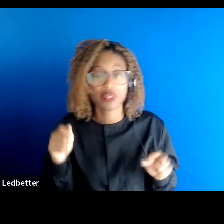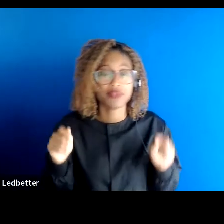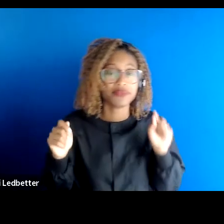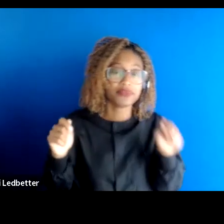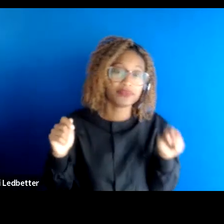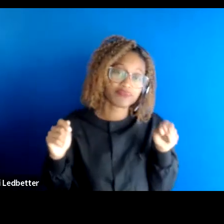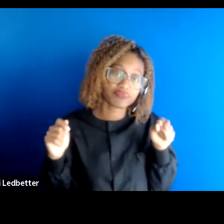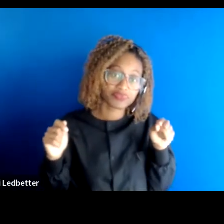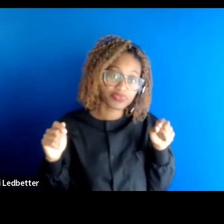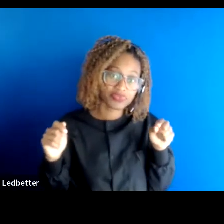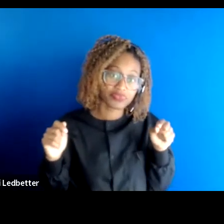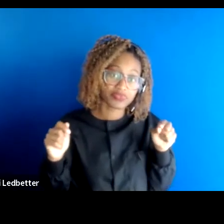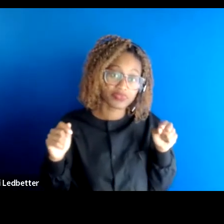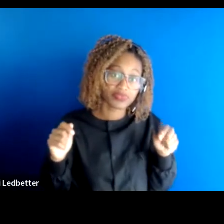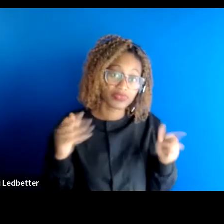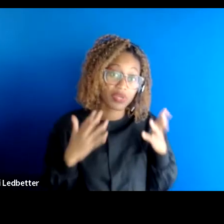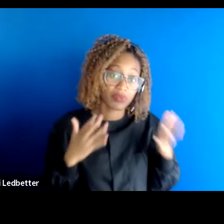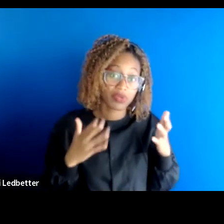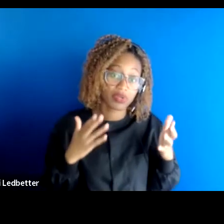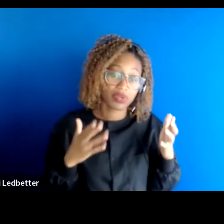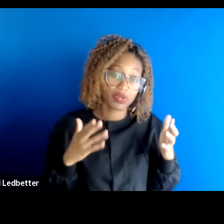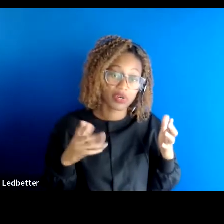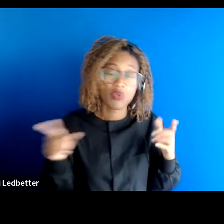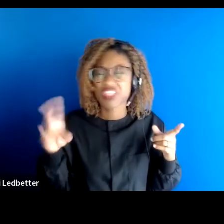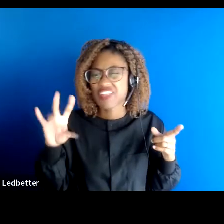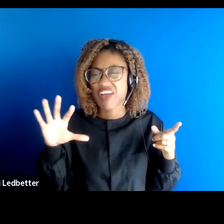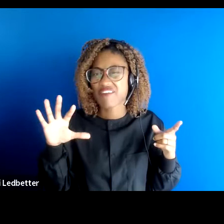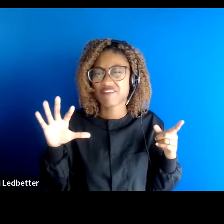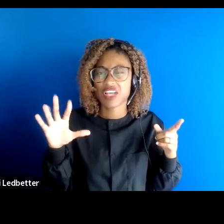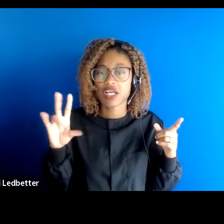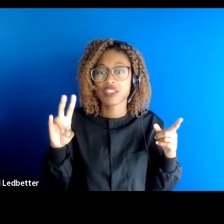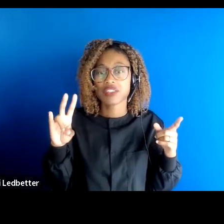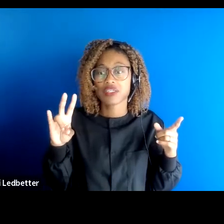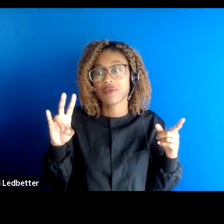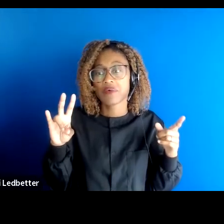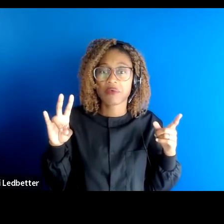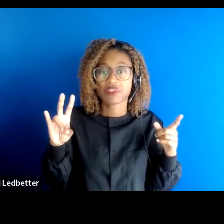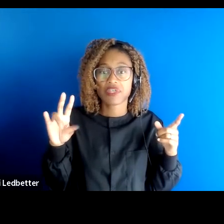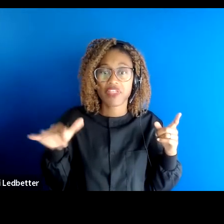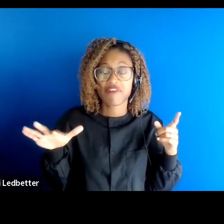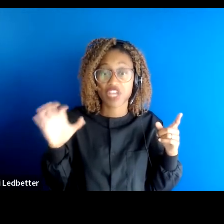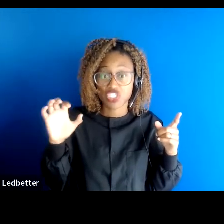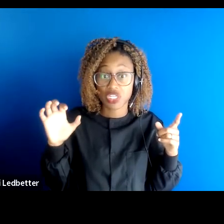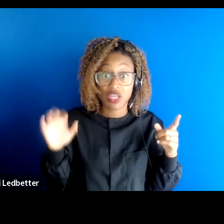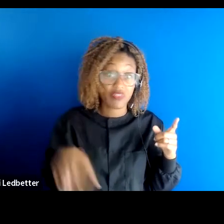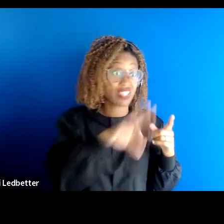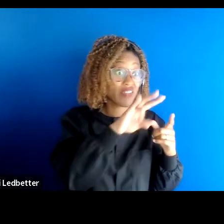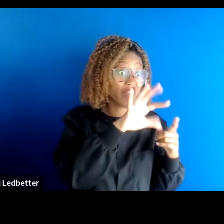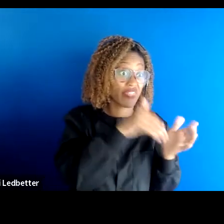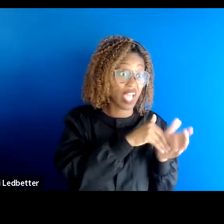is someone on SSDI who's making $7,500 versus someone who's making $75,000,